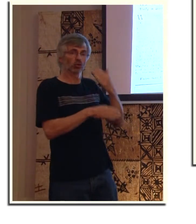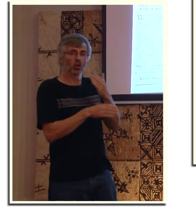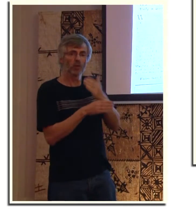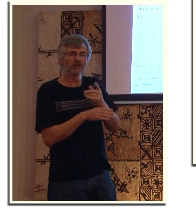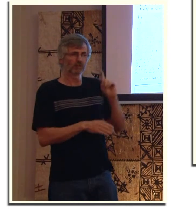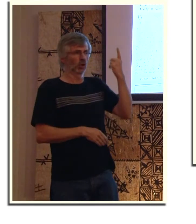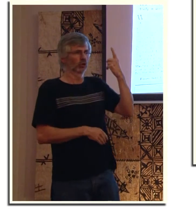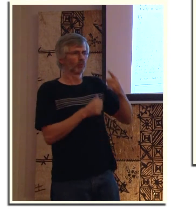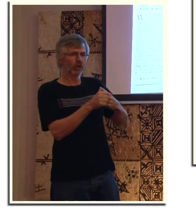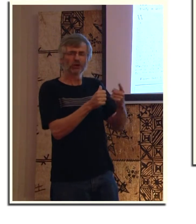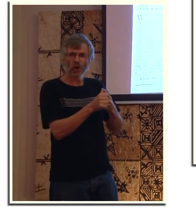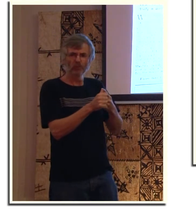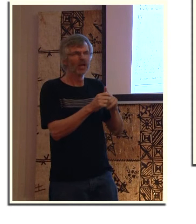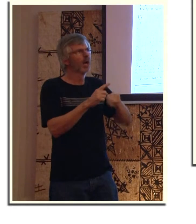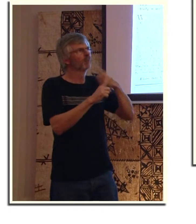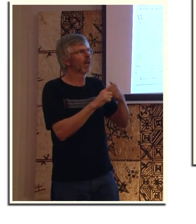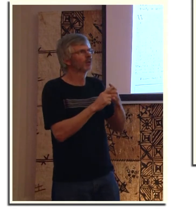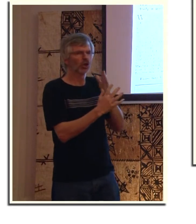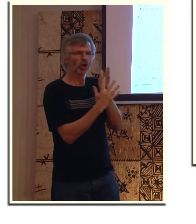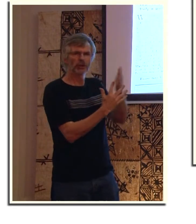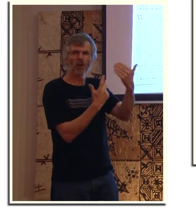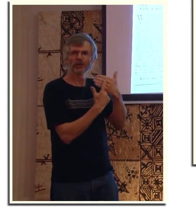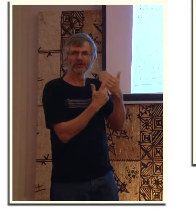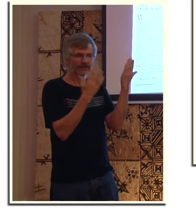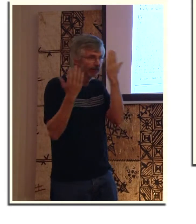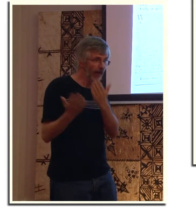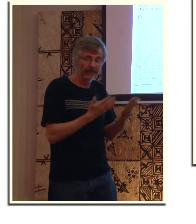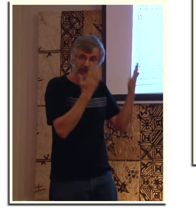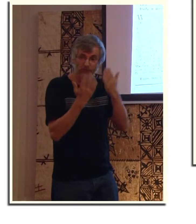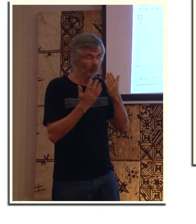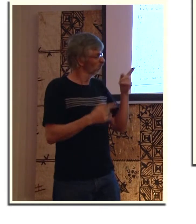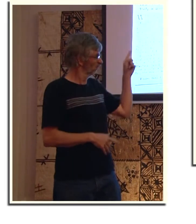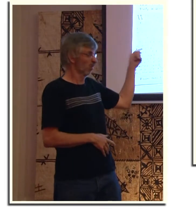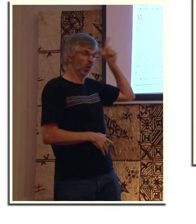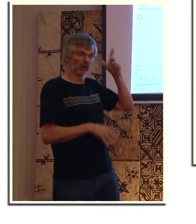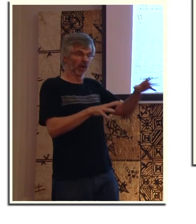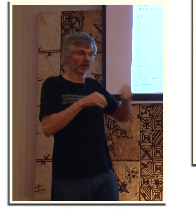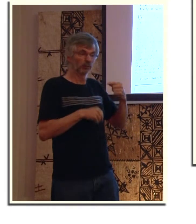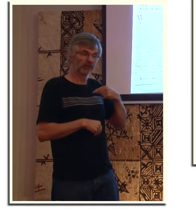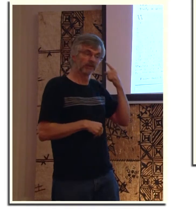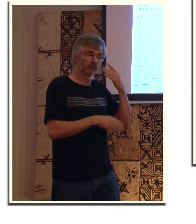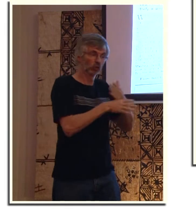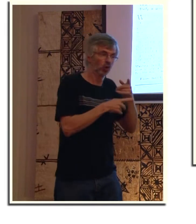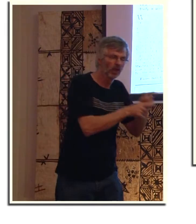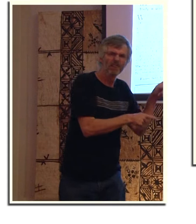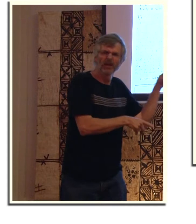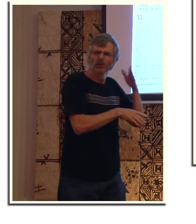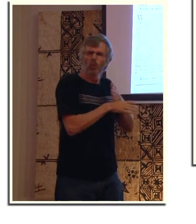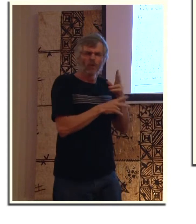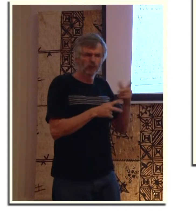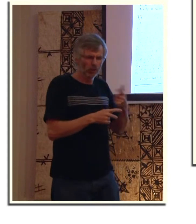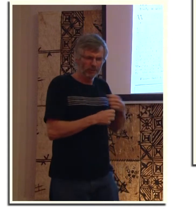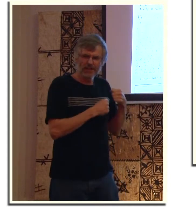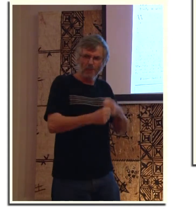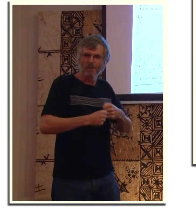I did carpentry correspondence studies. I worked as a cabinet maker and made